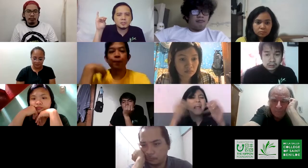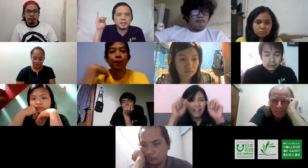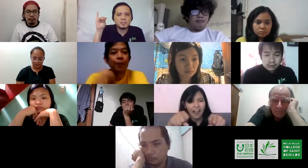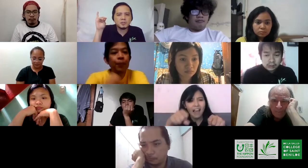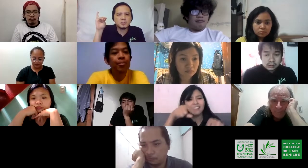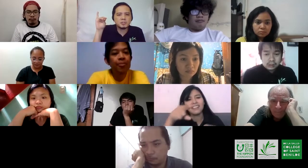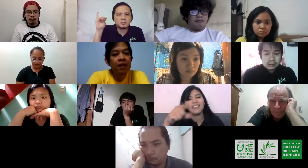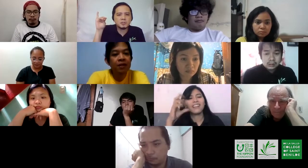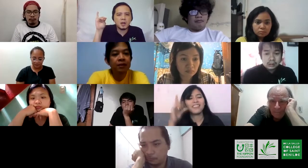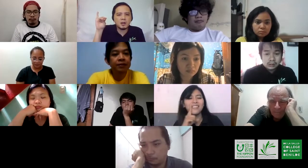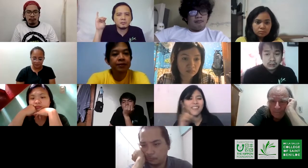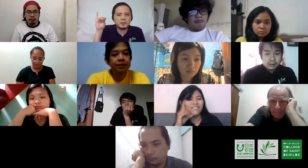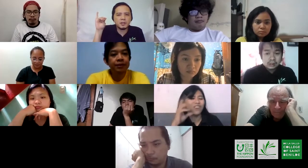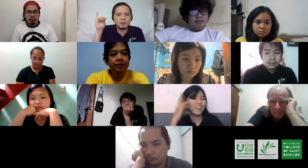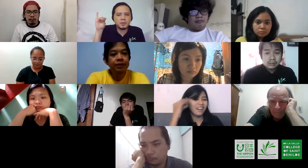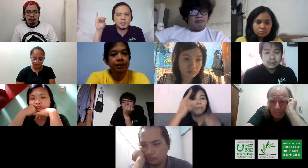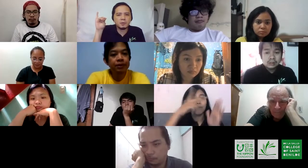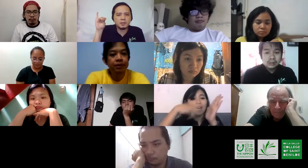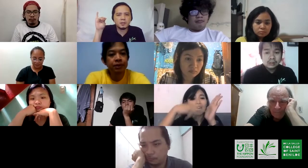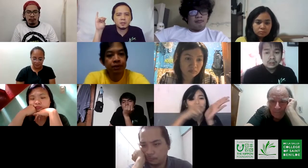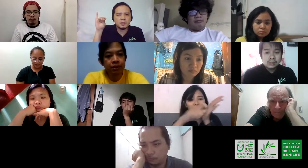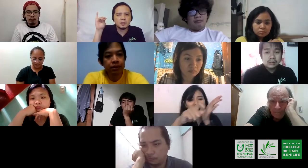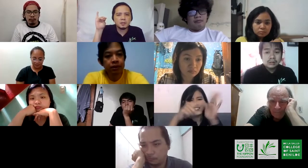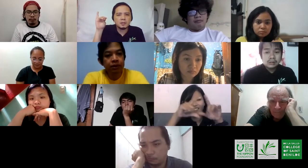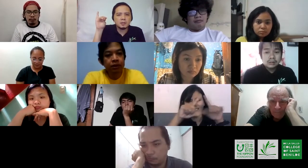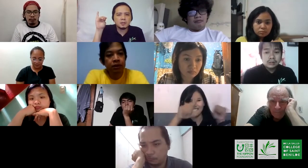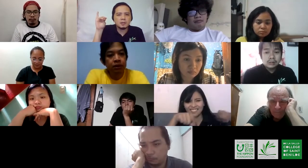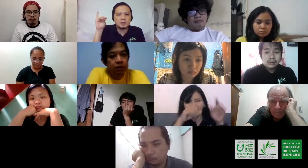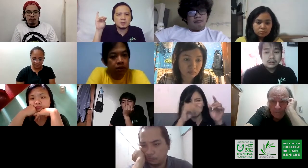So textbook are for hearing people